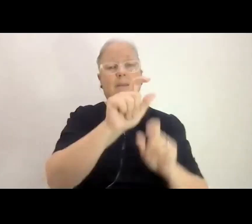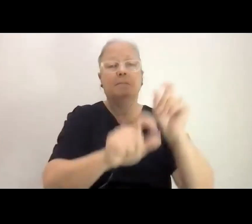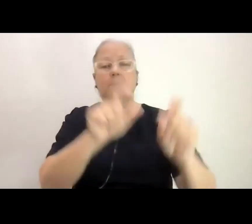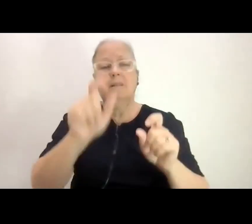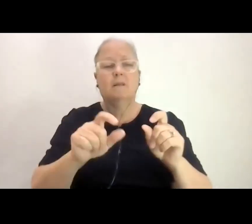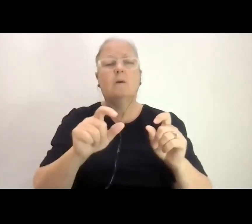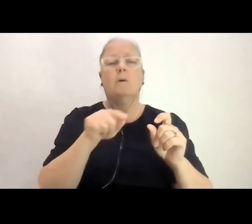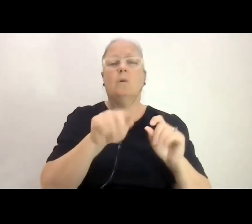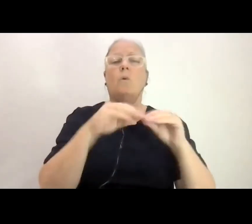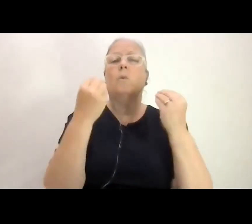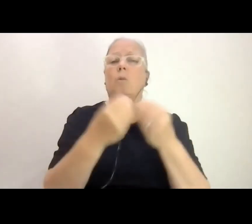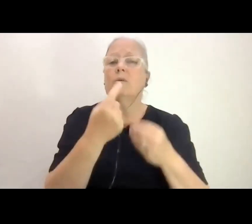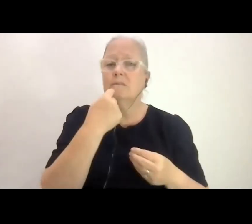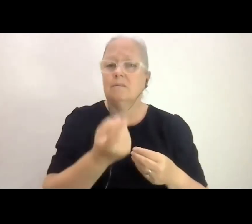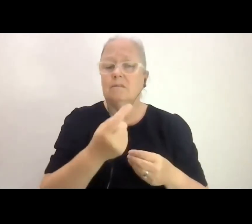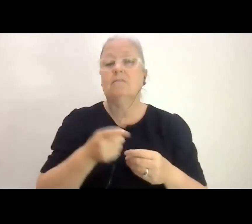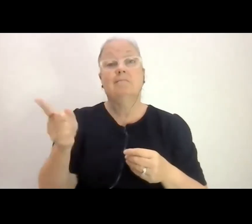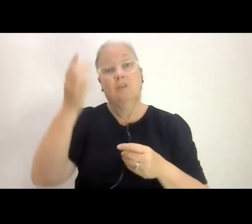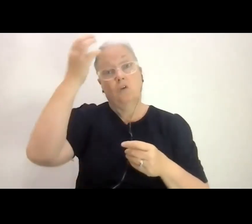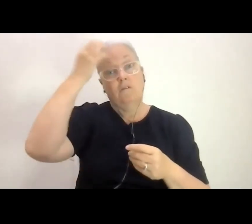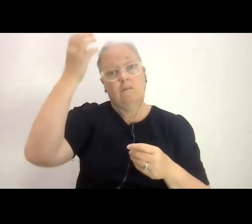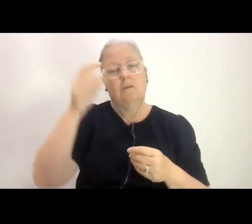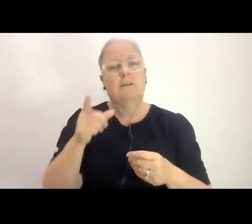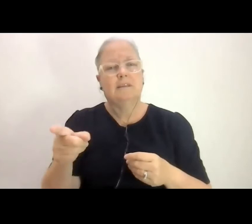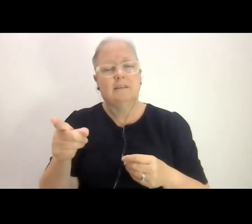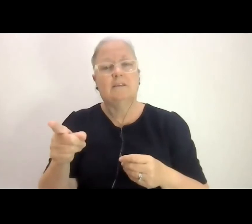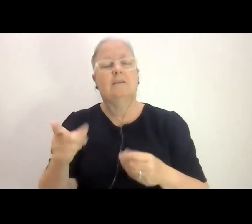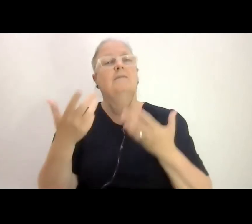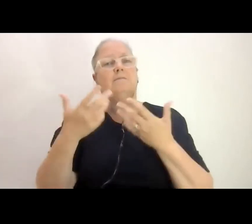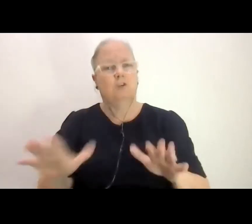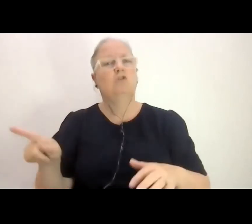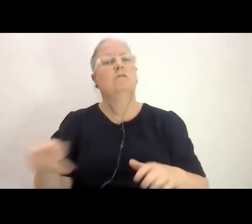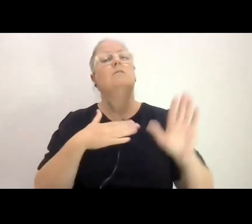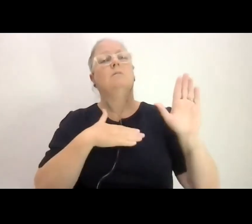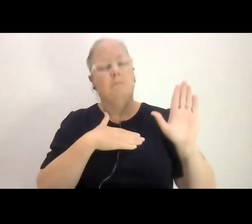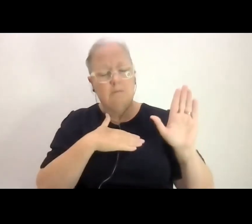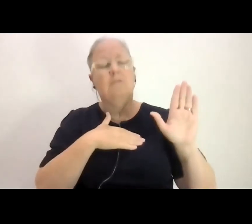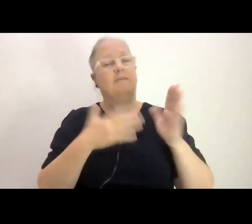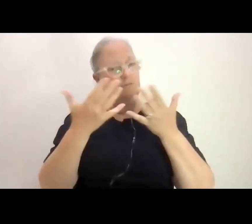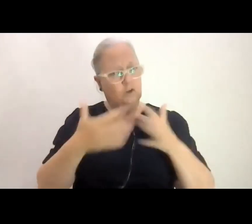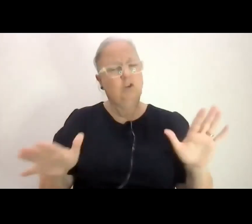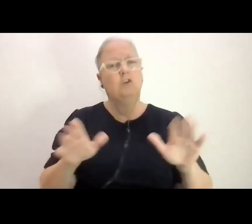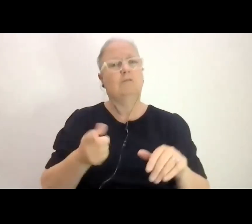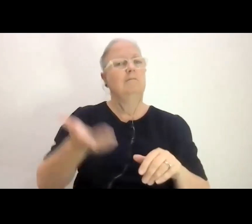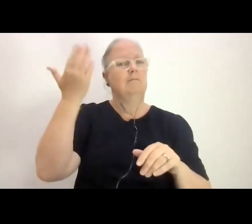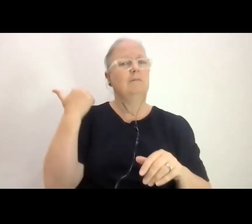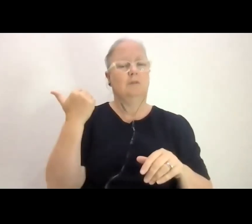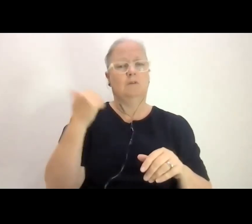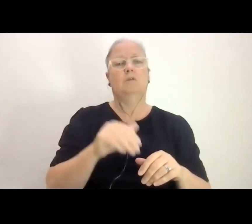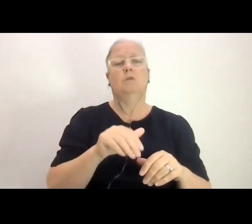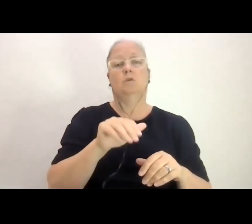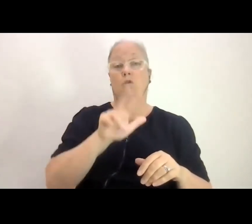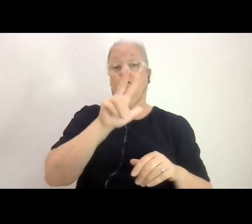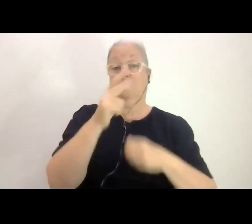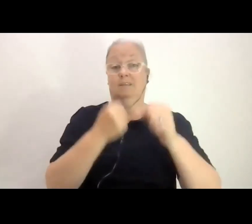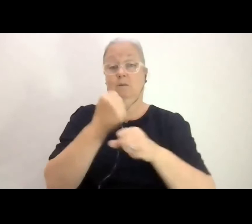mentioned very clearly that the government has signed its commitment to UAC in 2018 and demonstrate